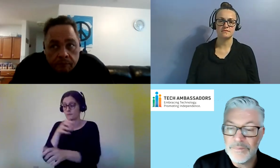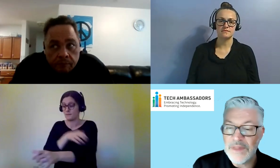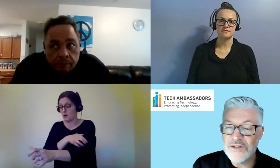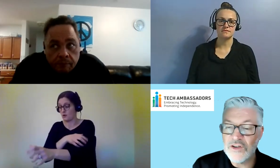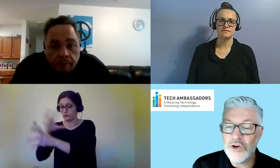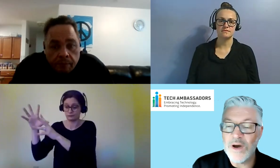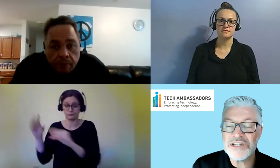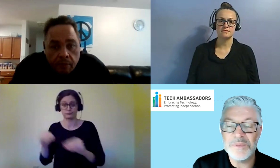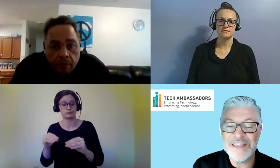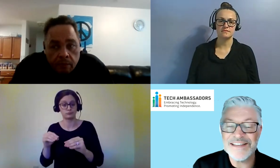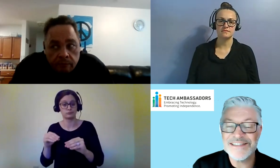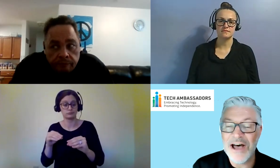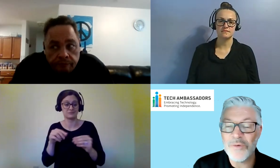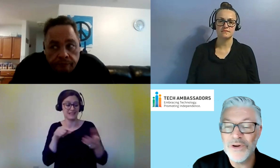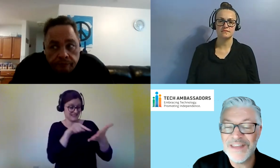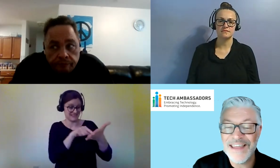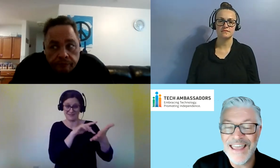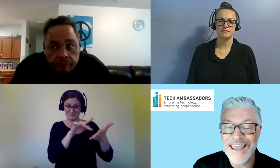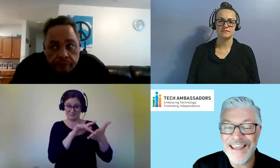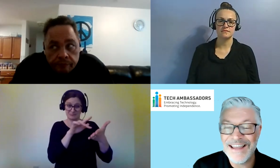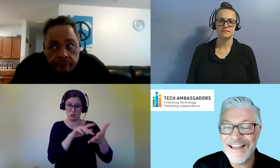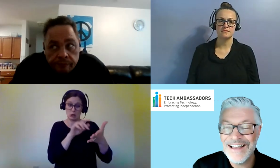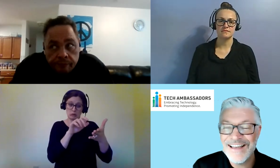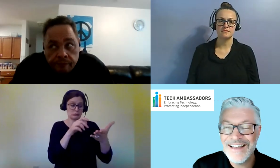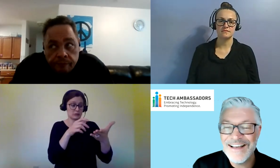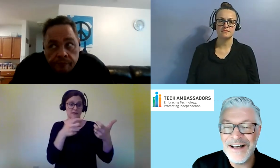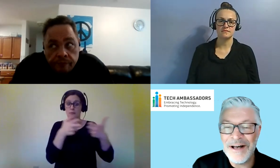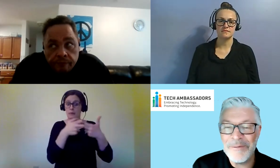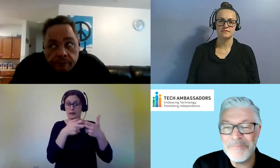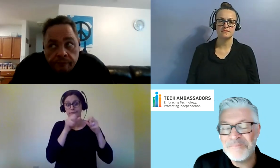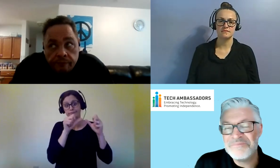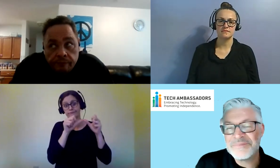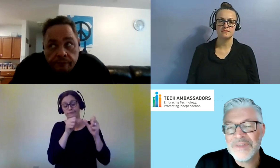So that's a good question, but that is not really a